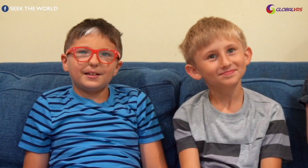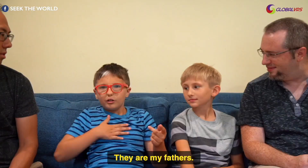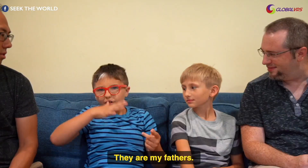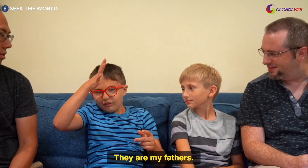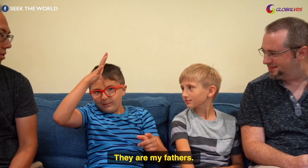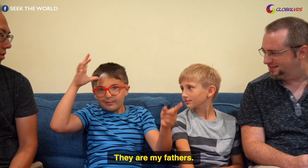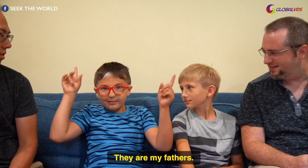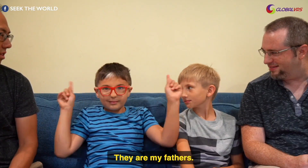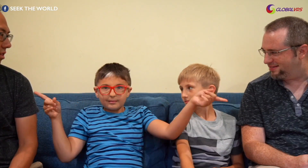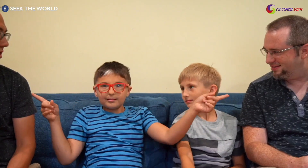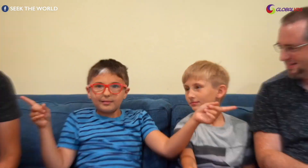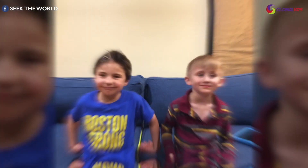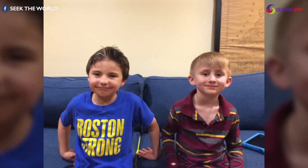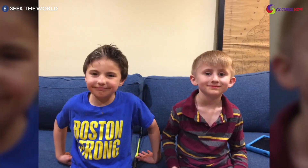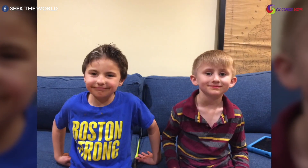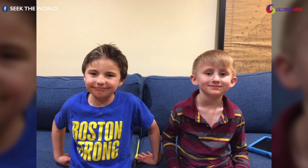We are brothers and these are our dads.